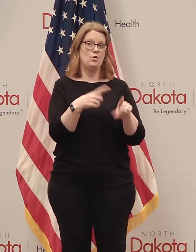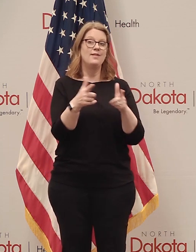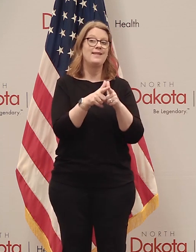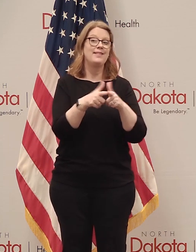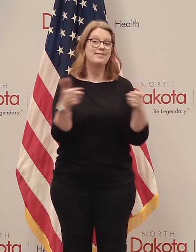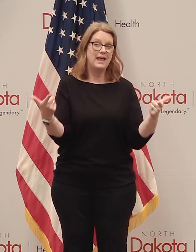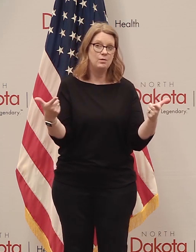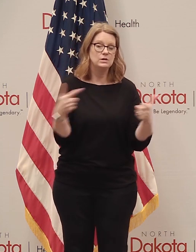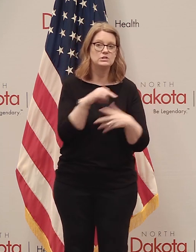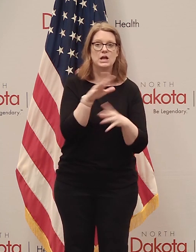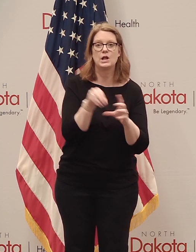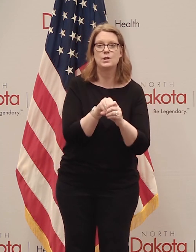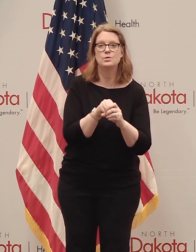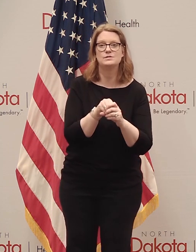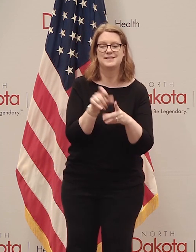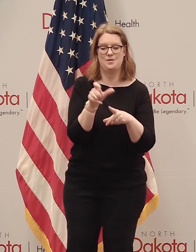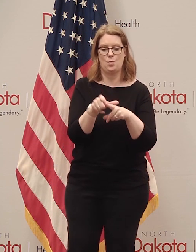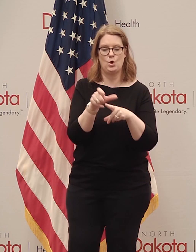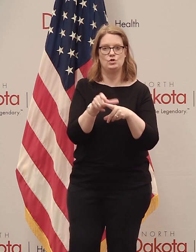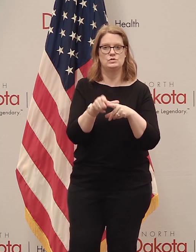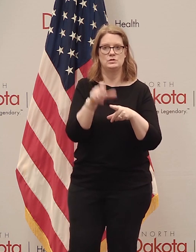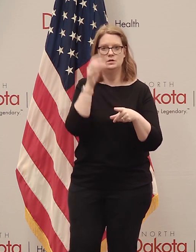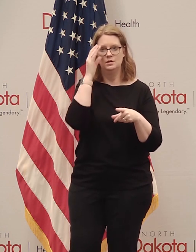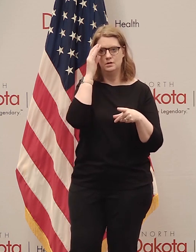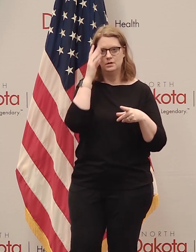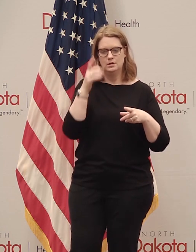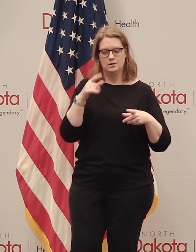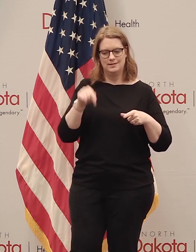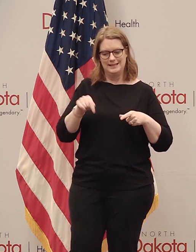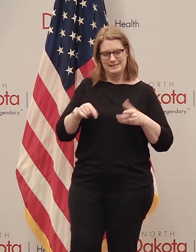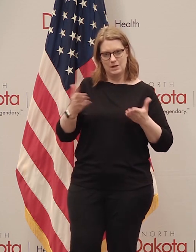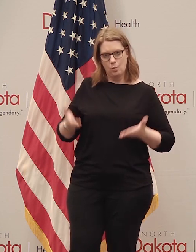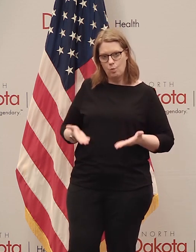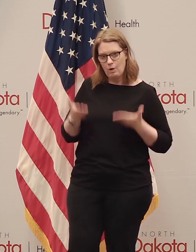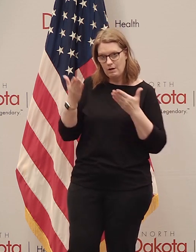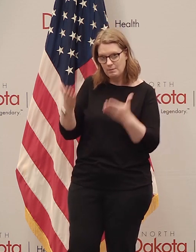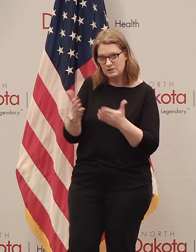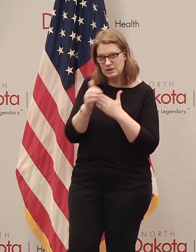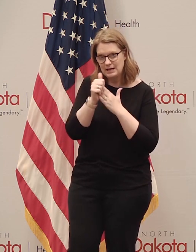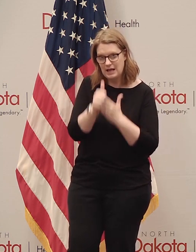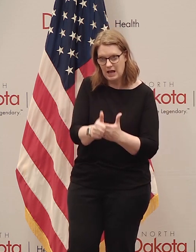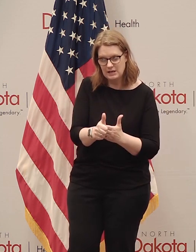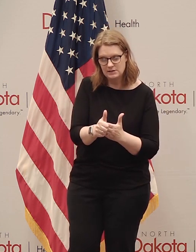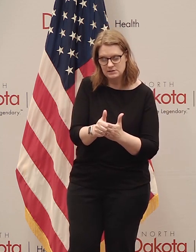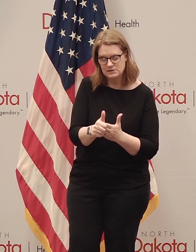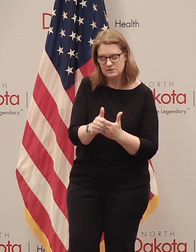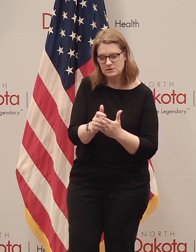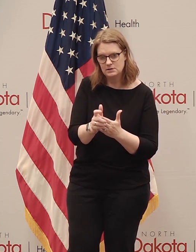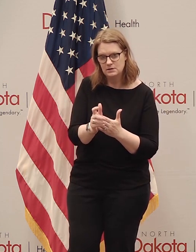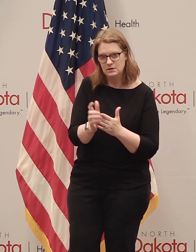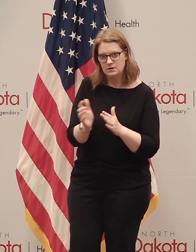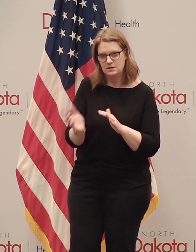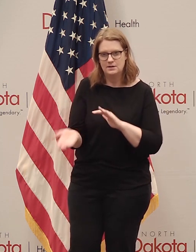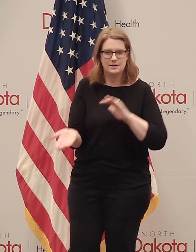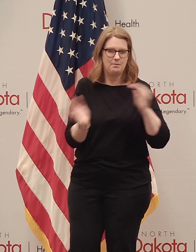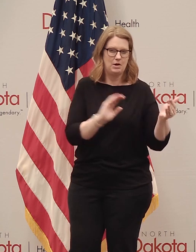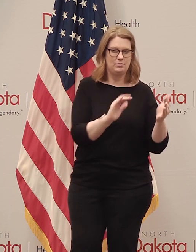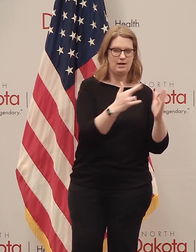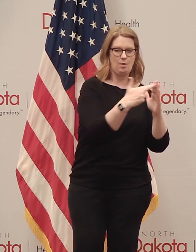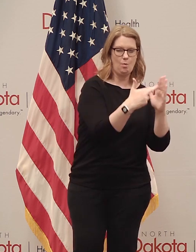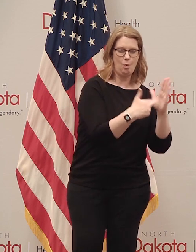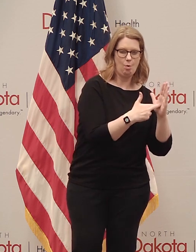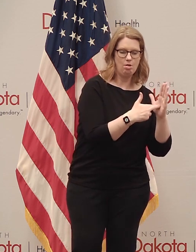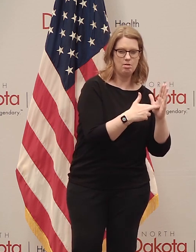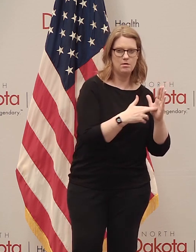following words because, well, this is a recommendation or guidance as opposed to a rule.